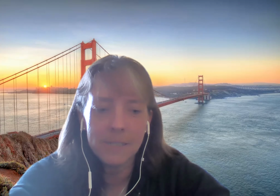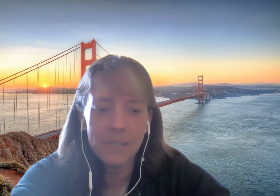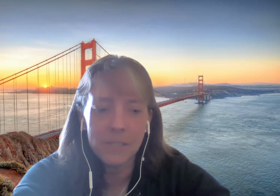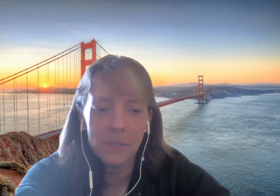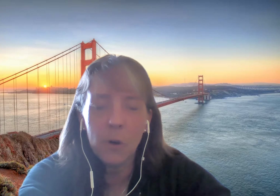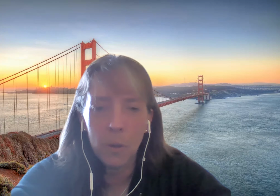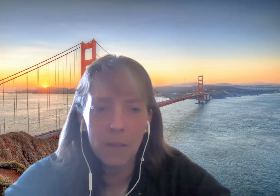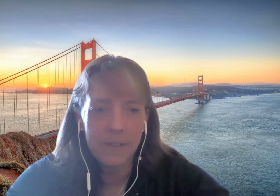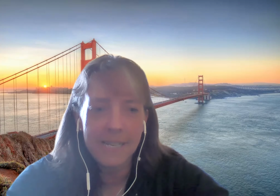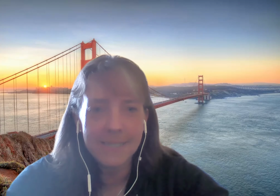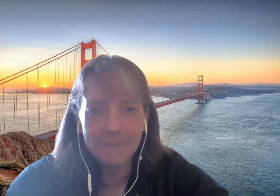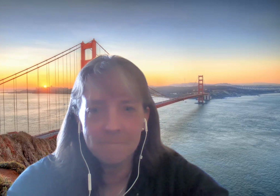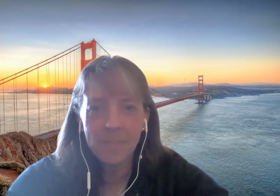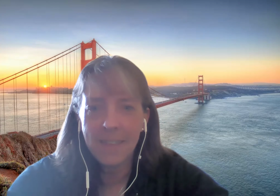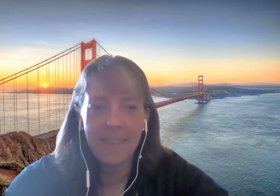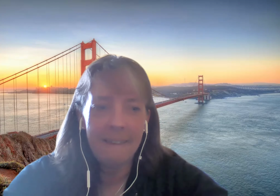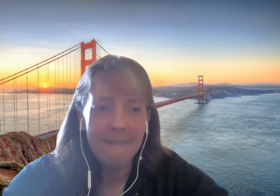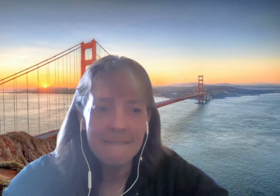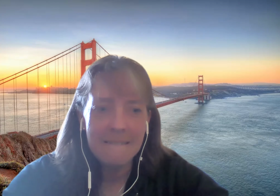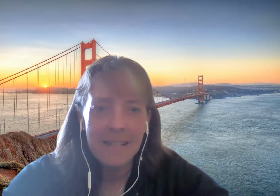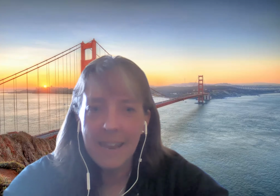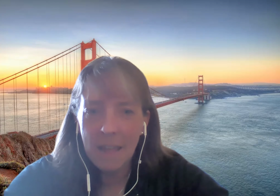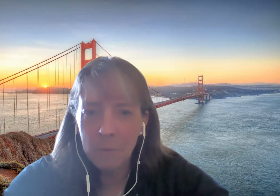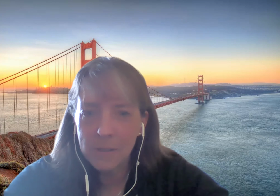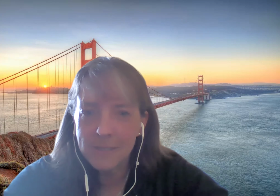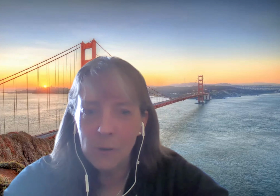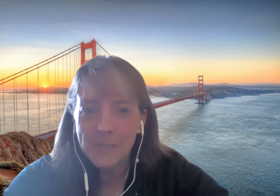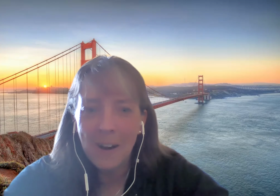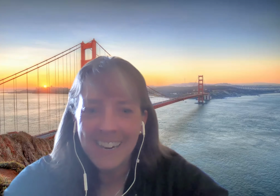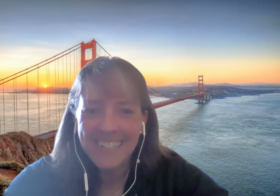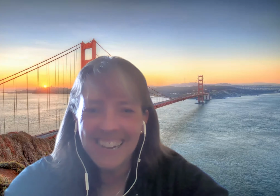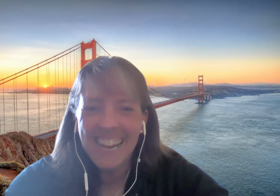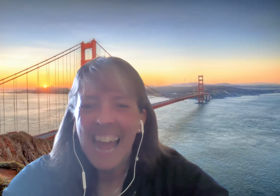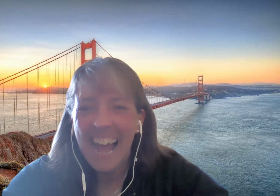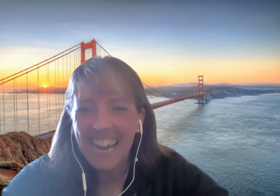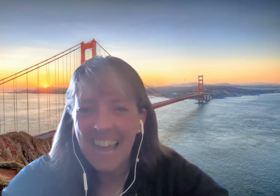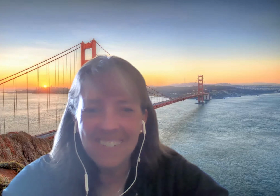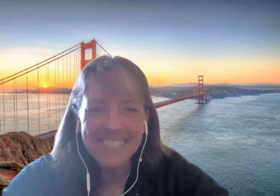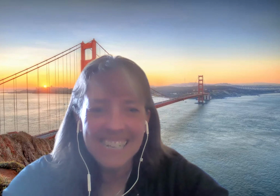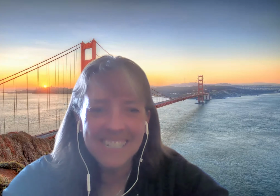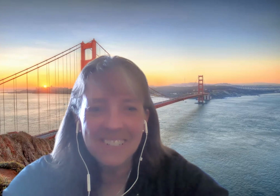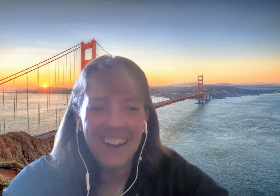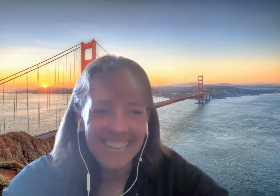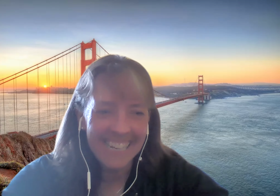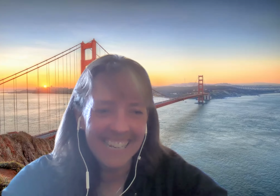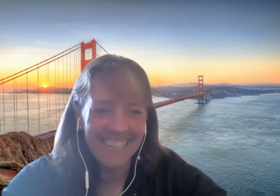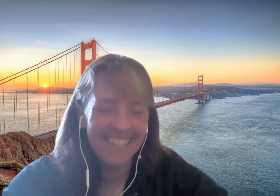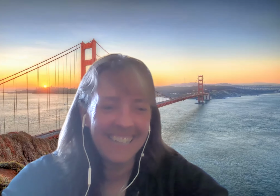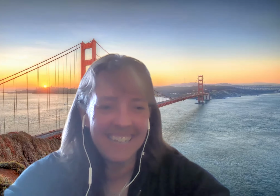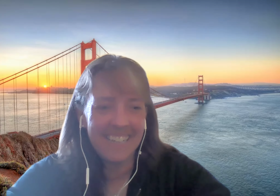community to serve whole health needs. And I will, sorry. And I will send it to